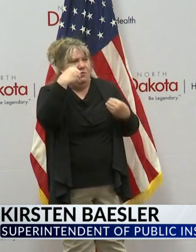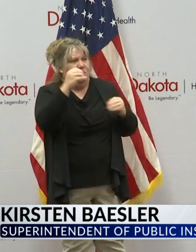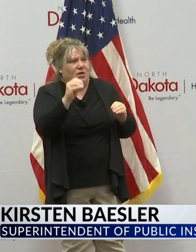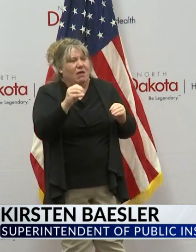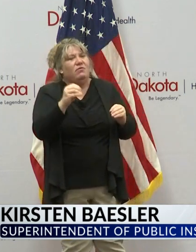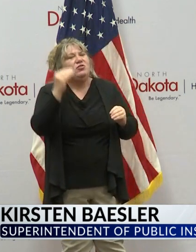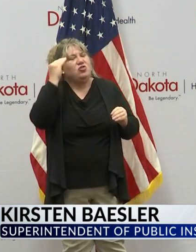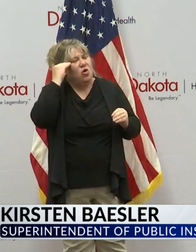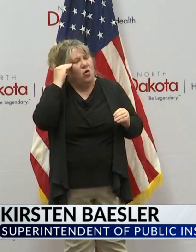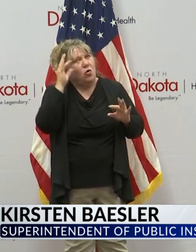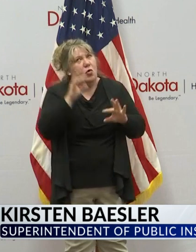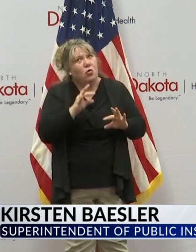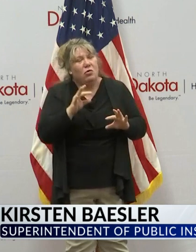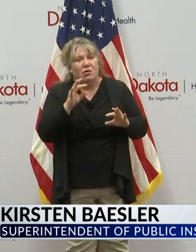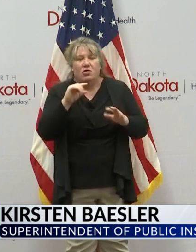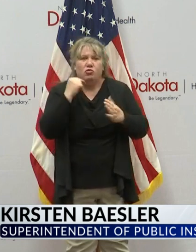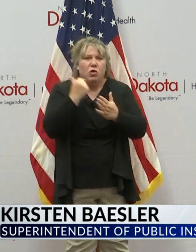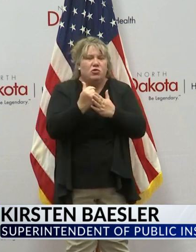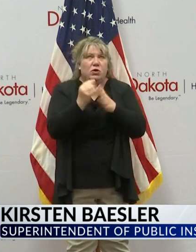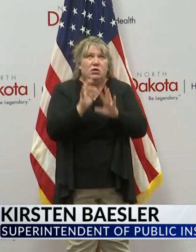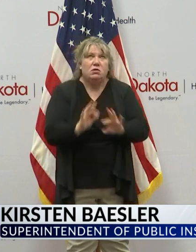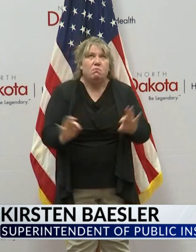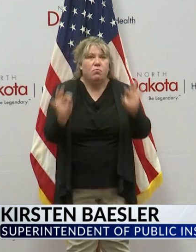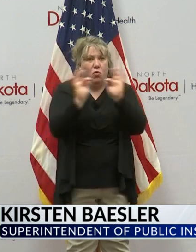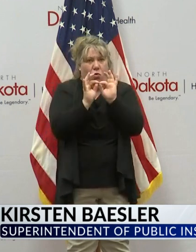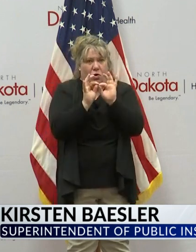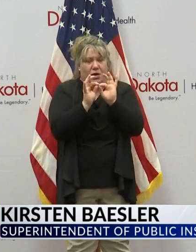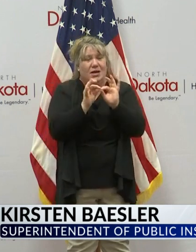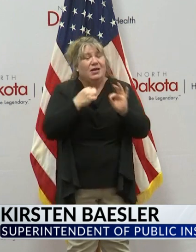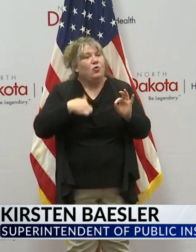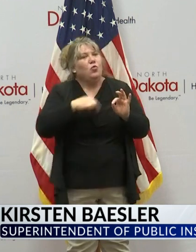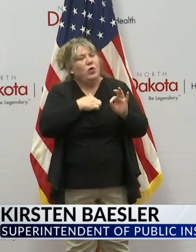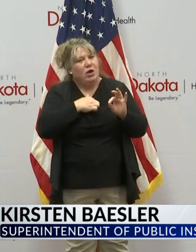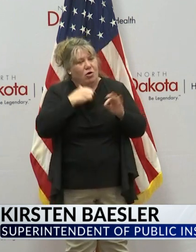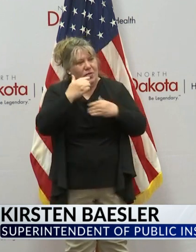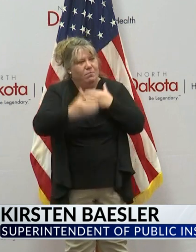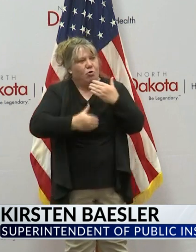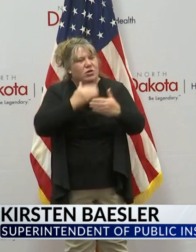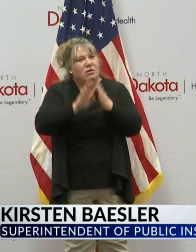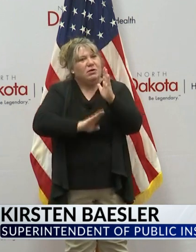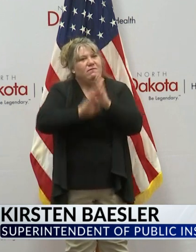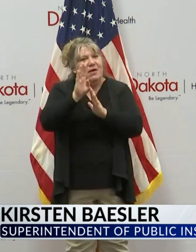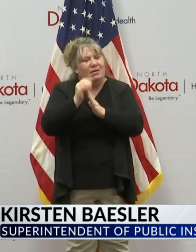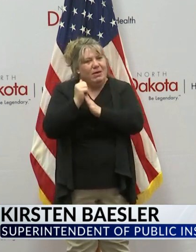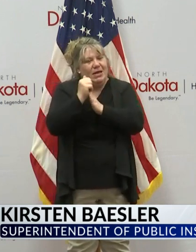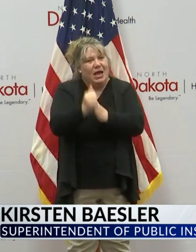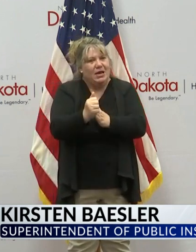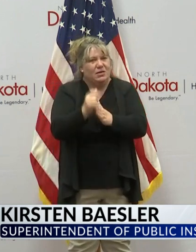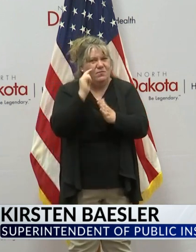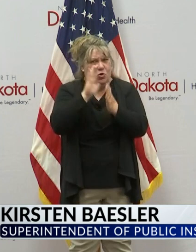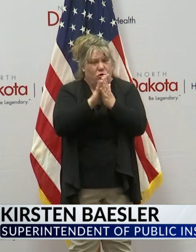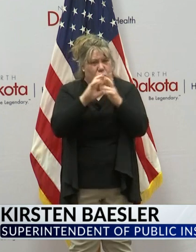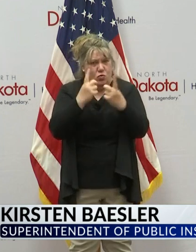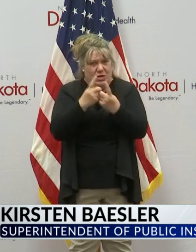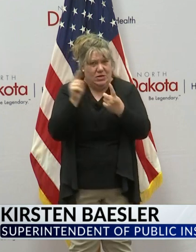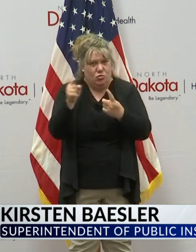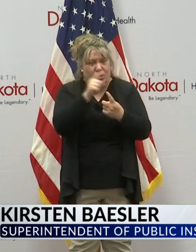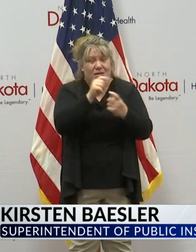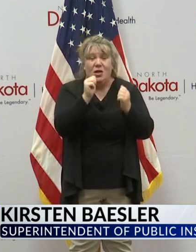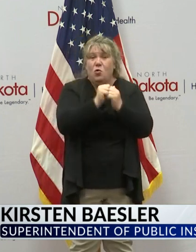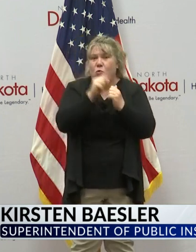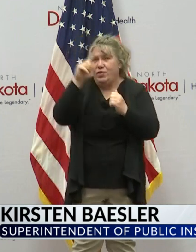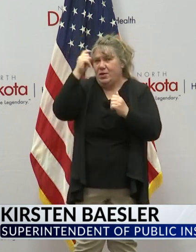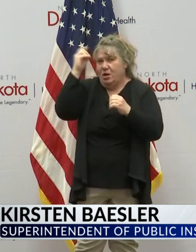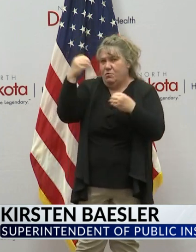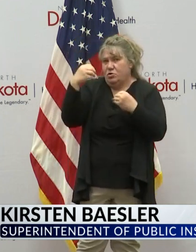know clearly how important that milestone ceremony is, and we are in the process of developing guidance for our school districts with the